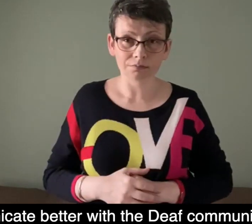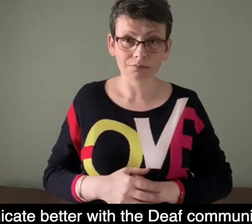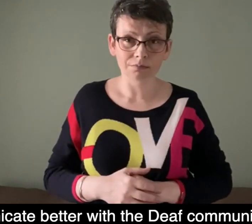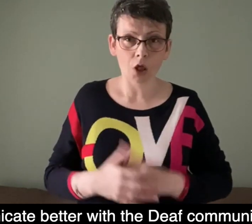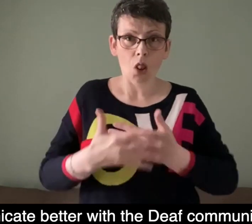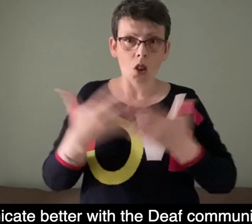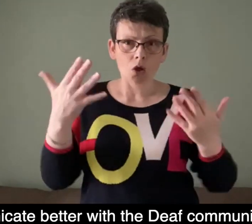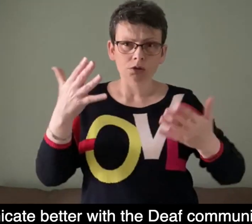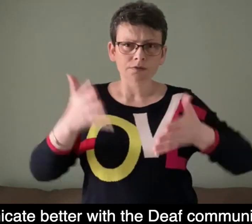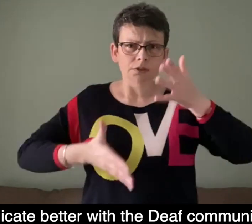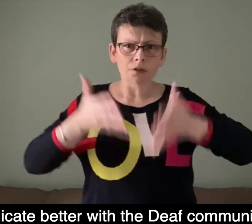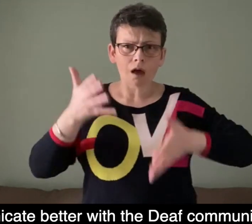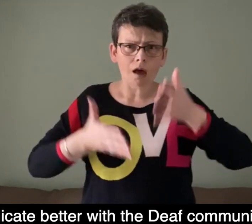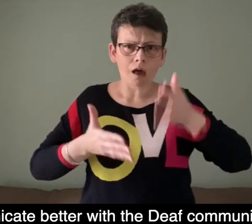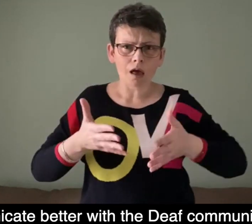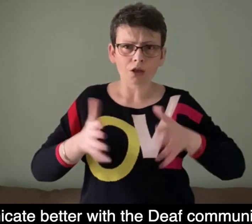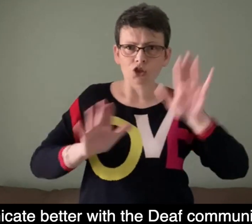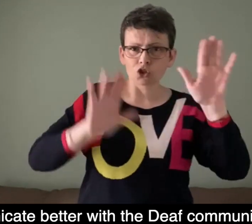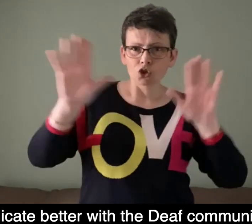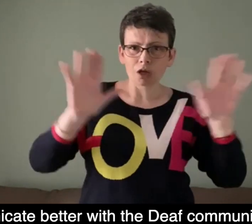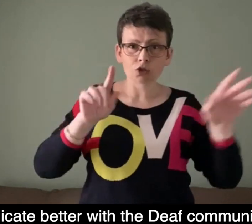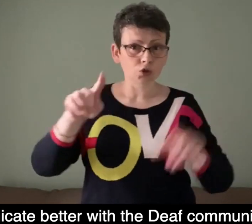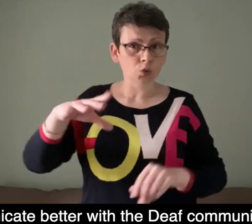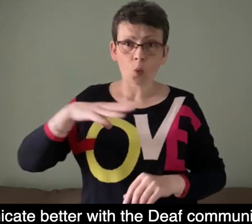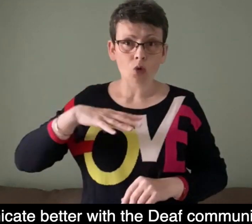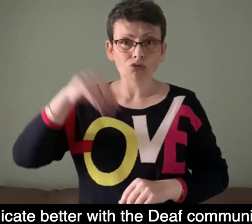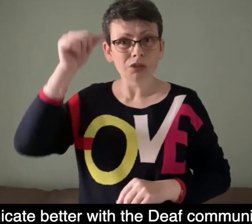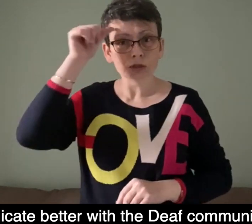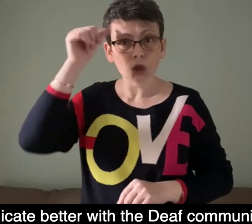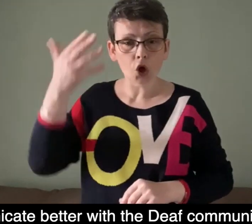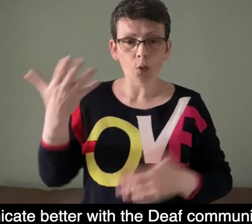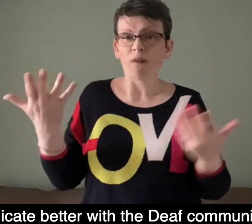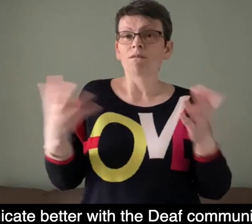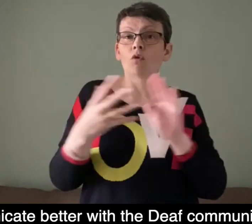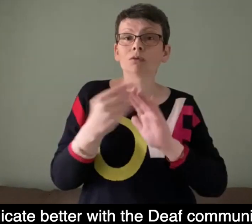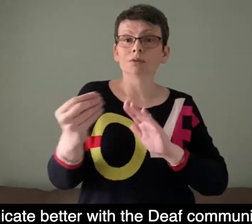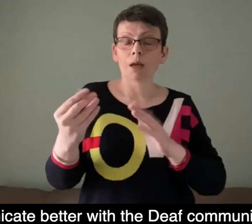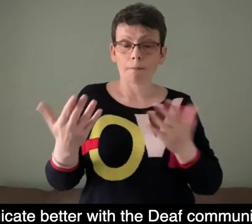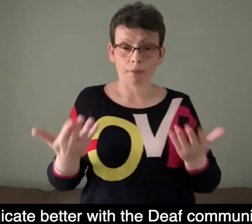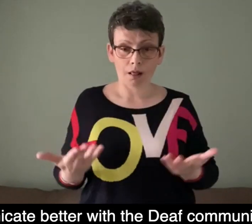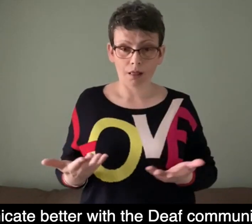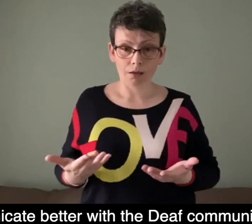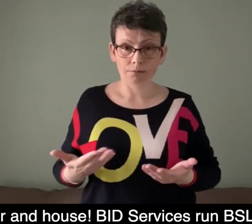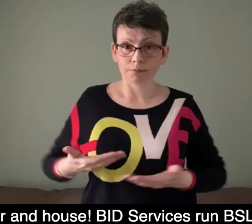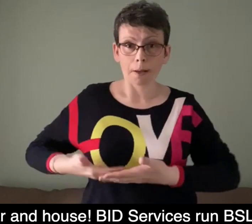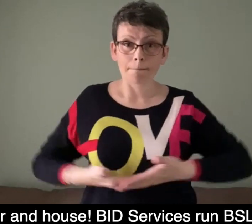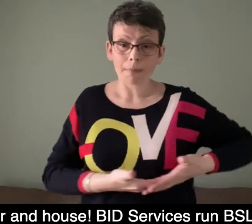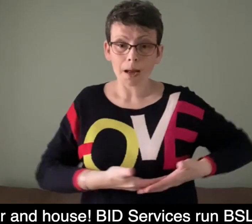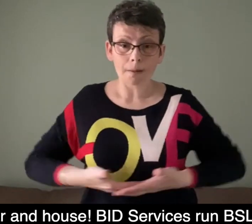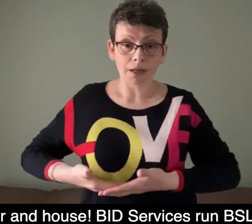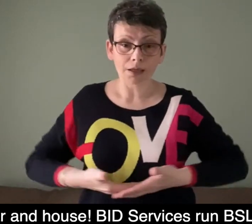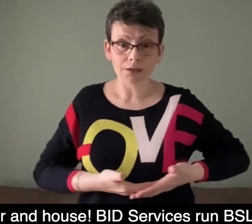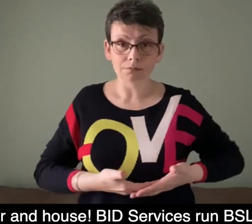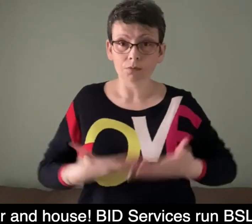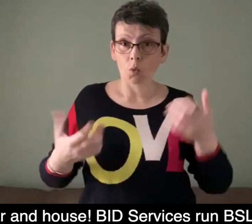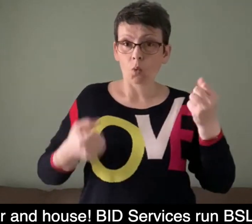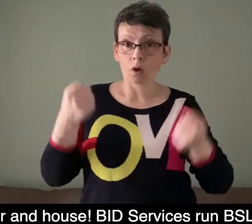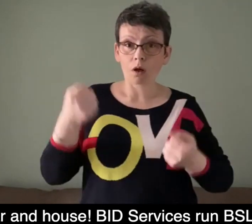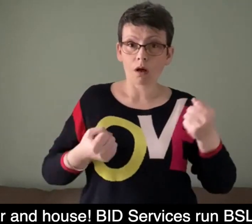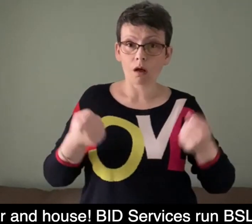You probably know more signs and gestures than you realise. For example, baby,